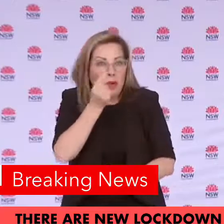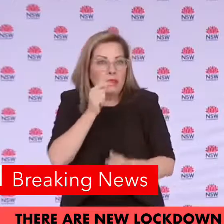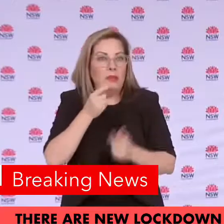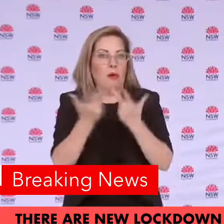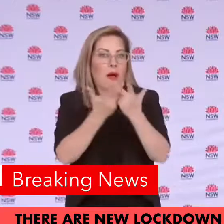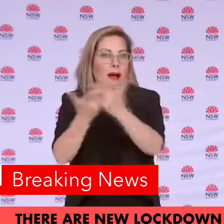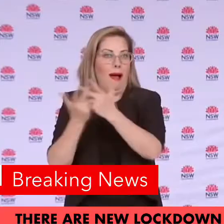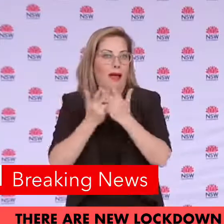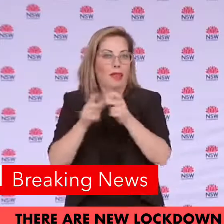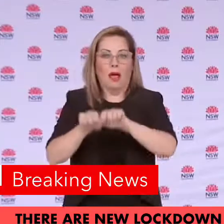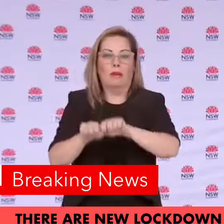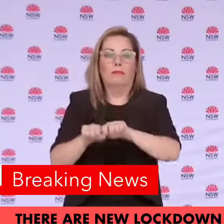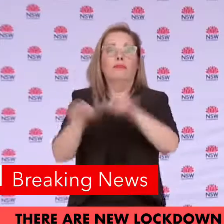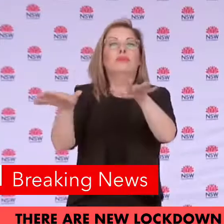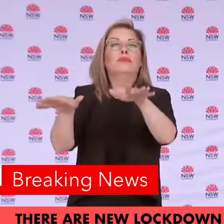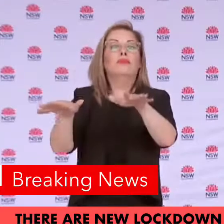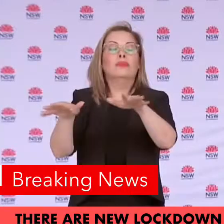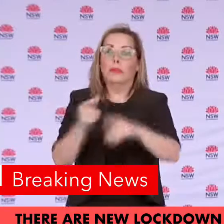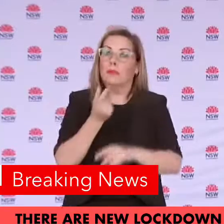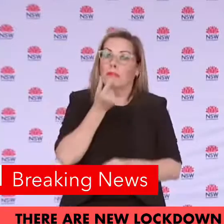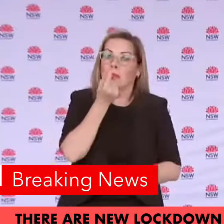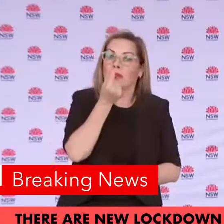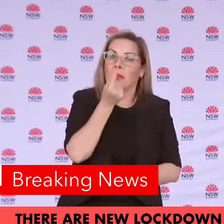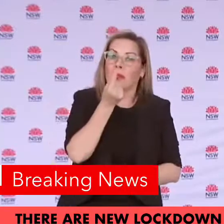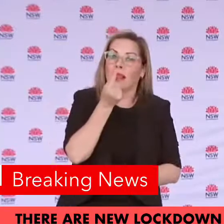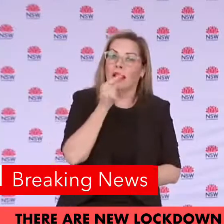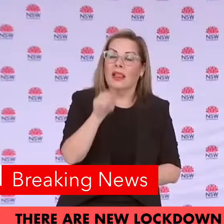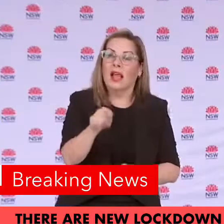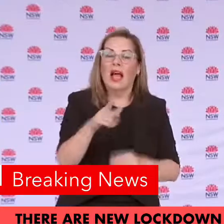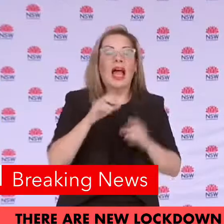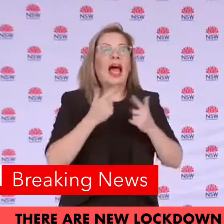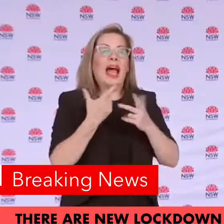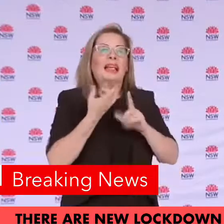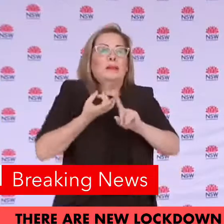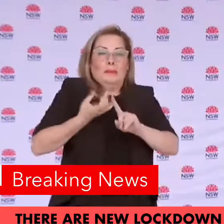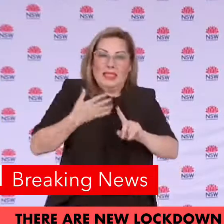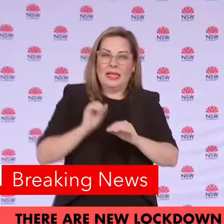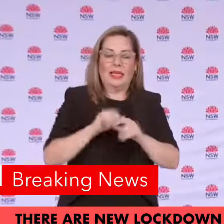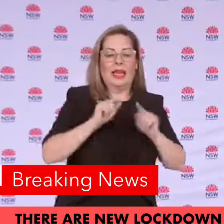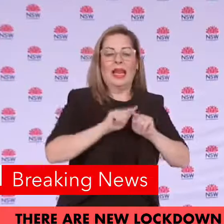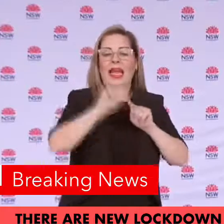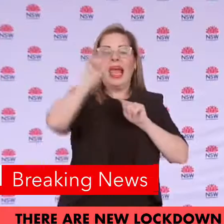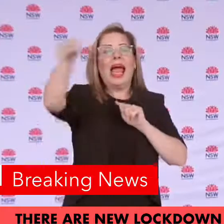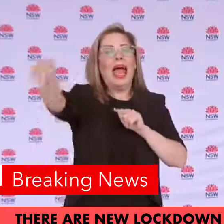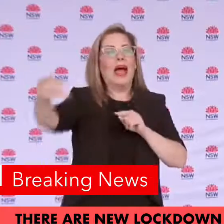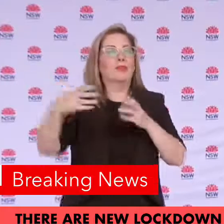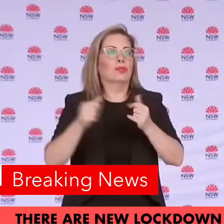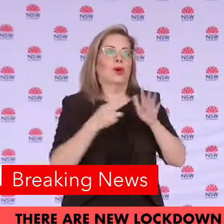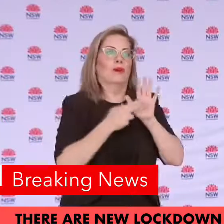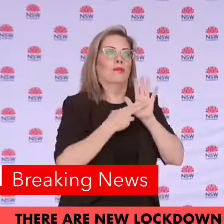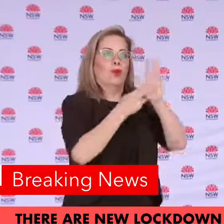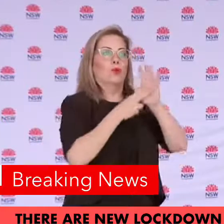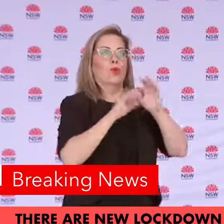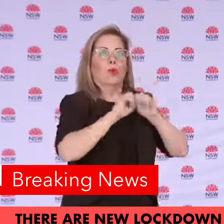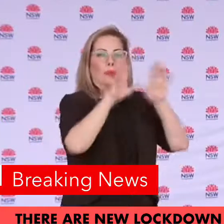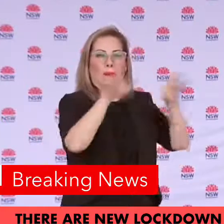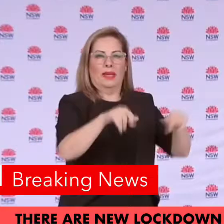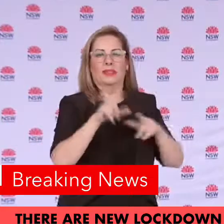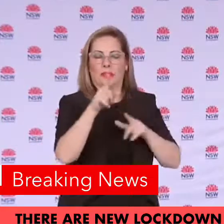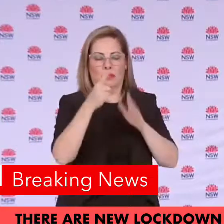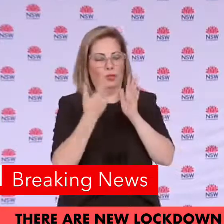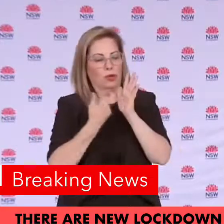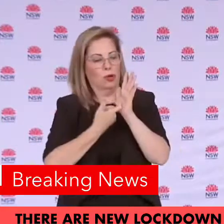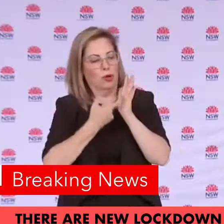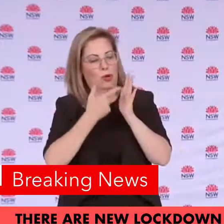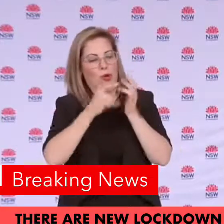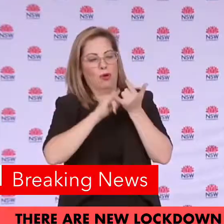on venues outside the Northern Beaches. The first one I mentioned yesterday, again, was the Rose of the